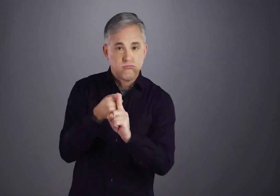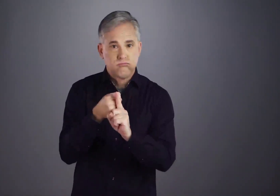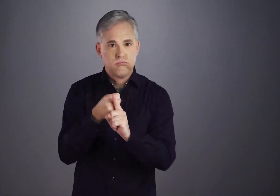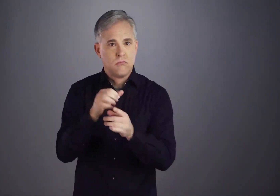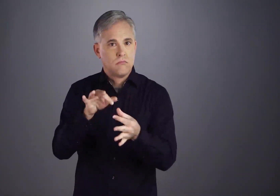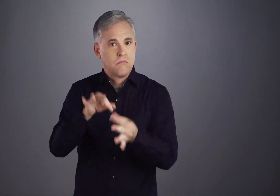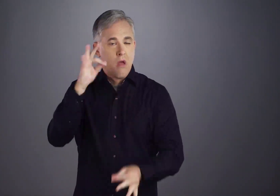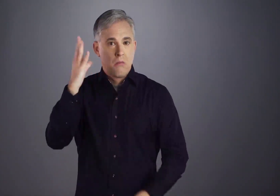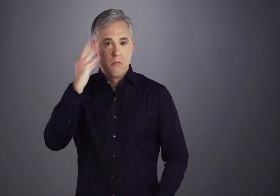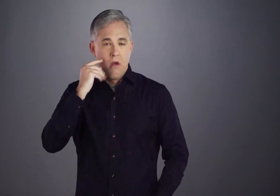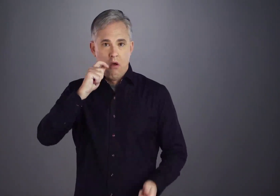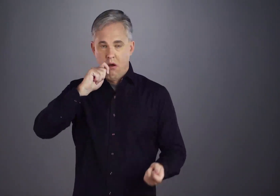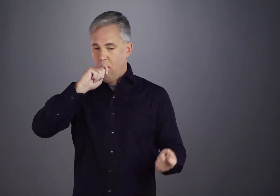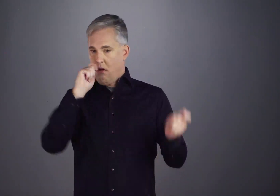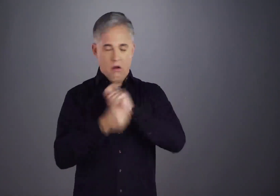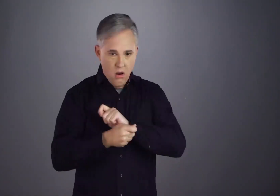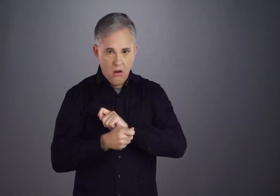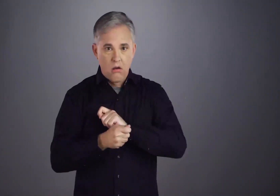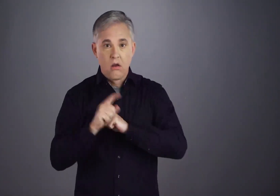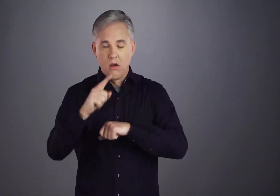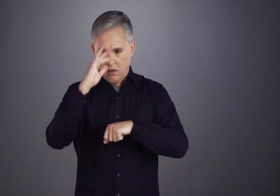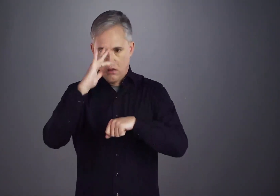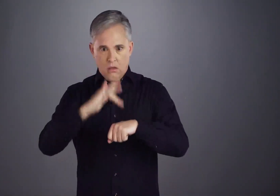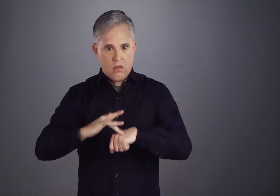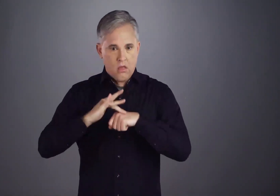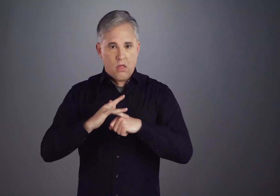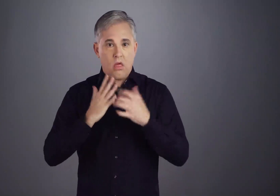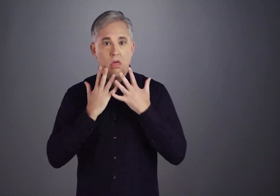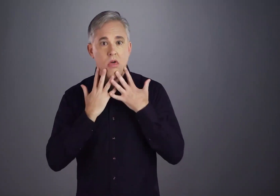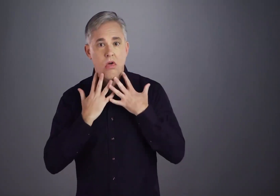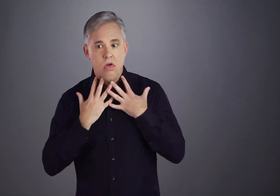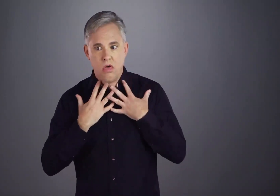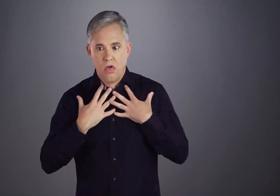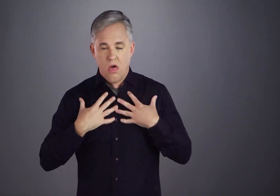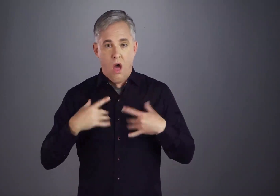From this doctor, the broker had learned the grave nature of alcoholism.